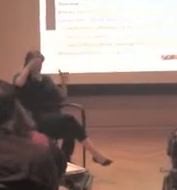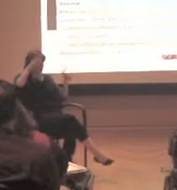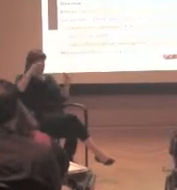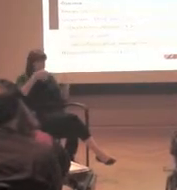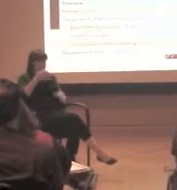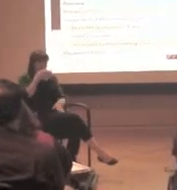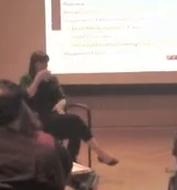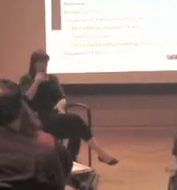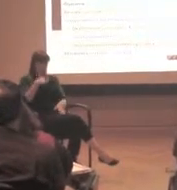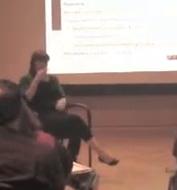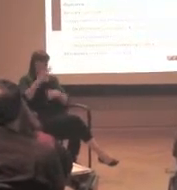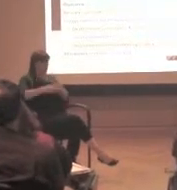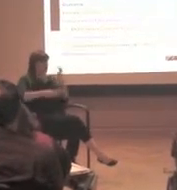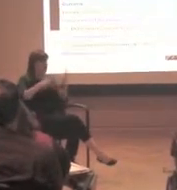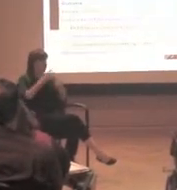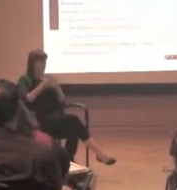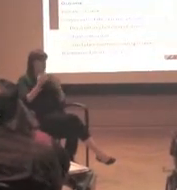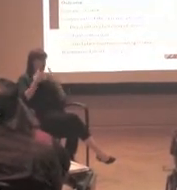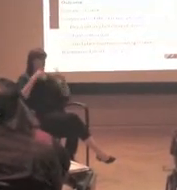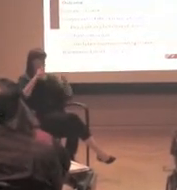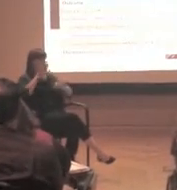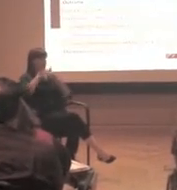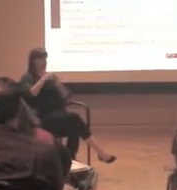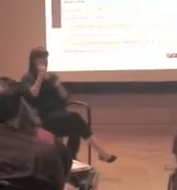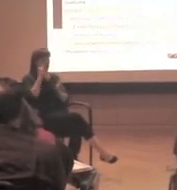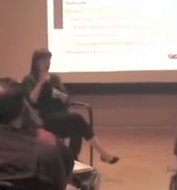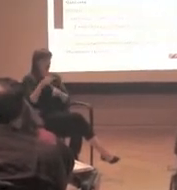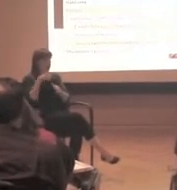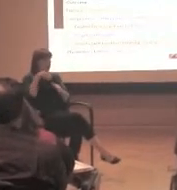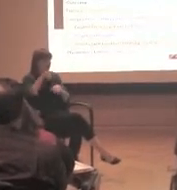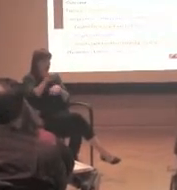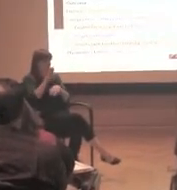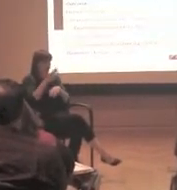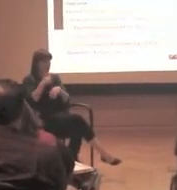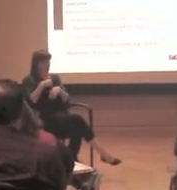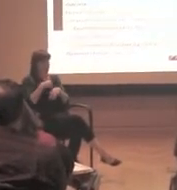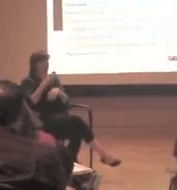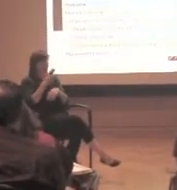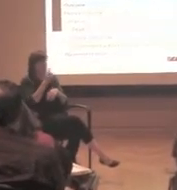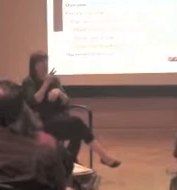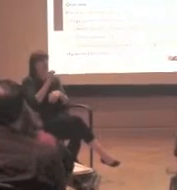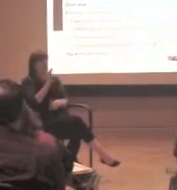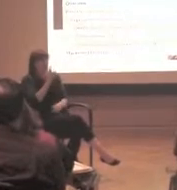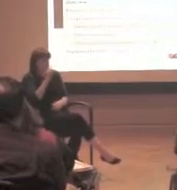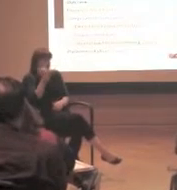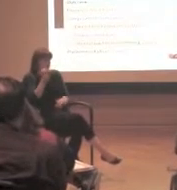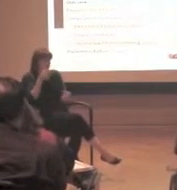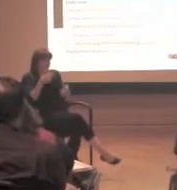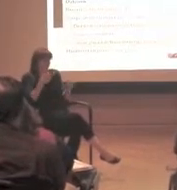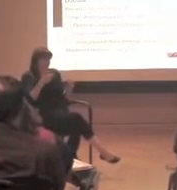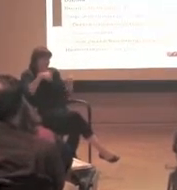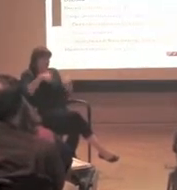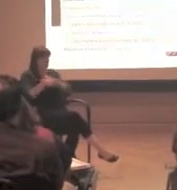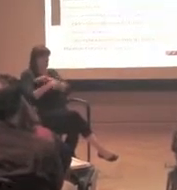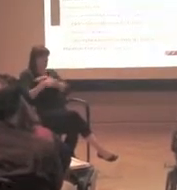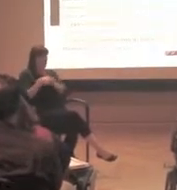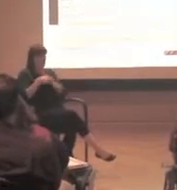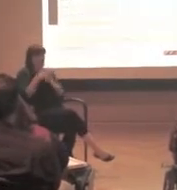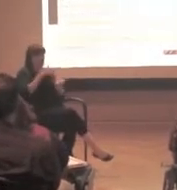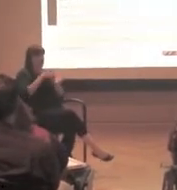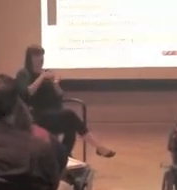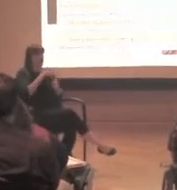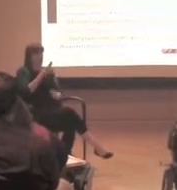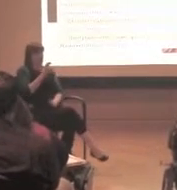a world-famous center for hydrocephalus and spina bifida. Why don't we do this here? So that's why we stole Dr. Bolo, and you guys will meet him in